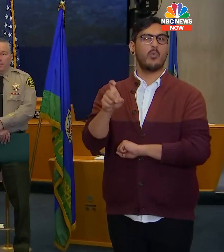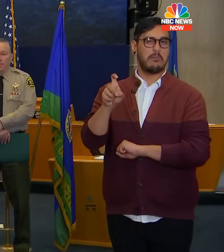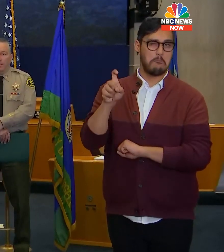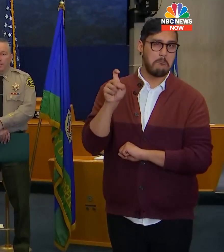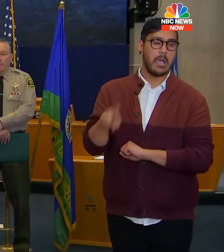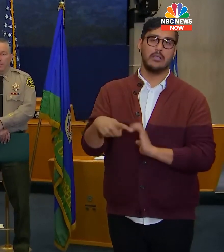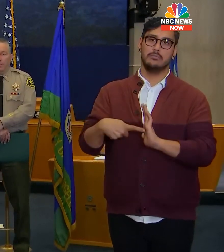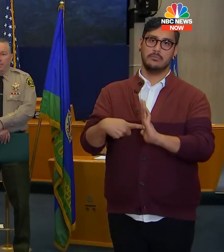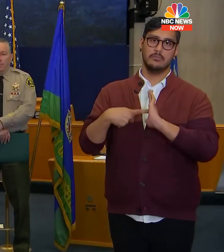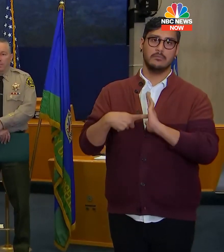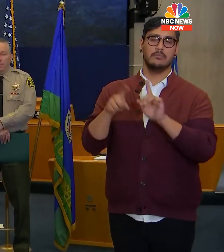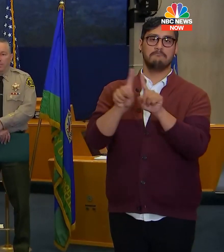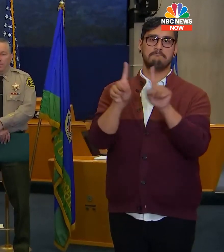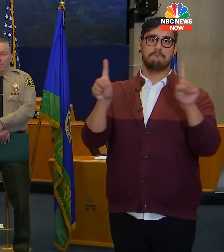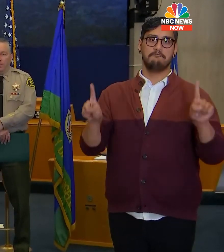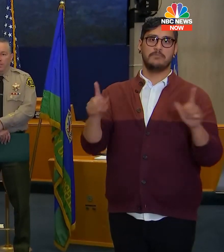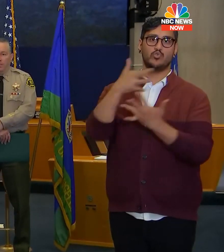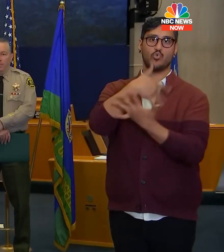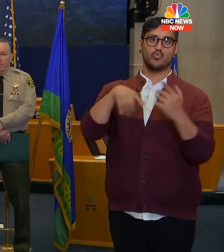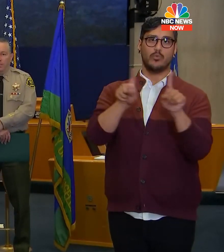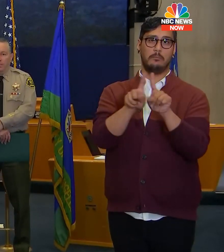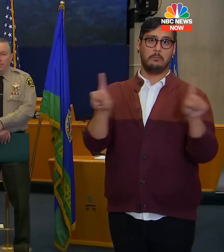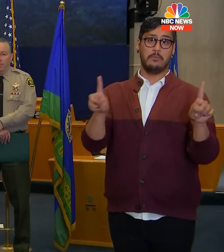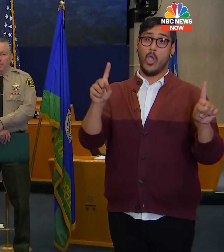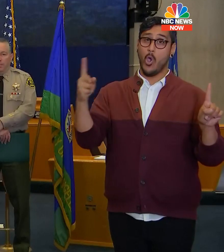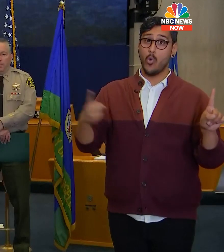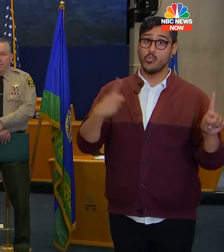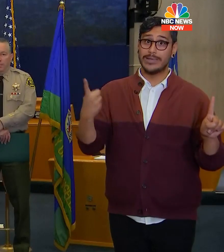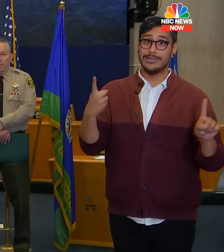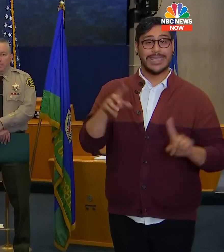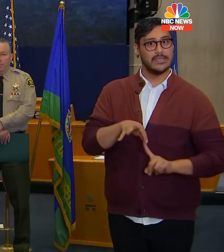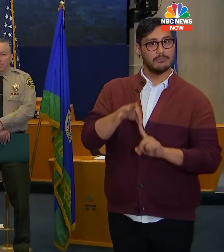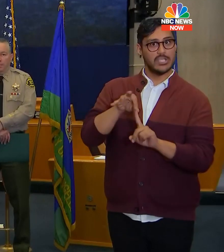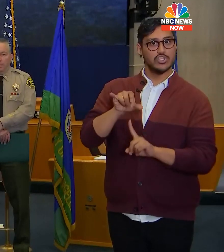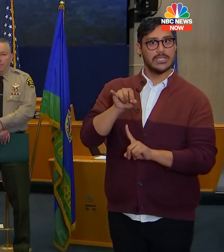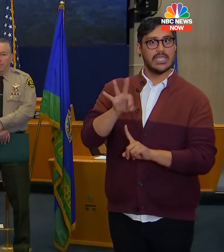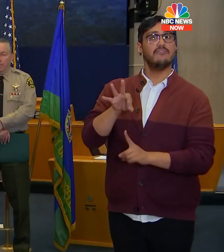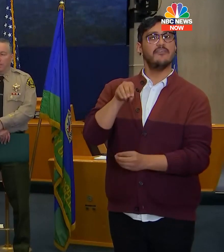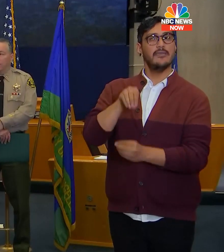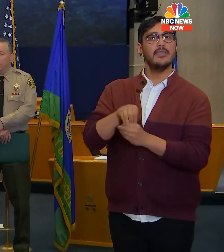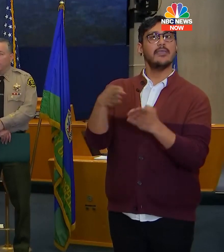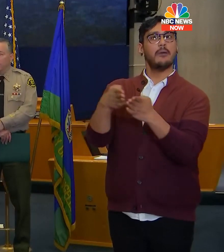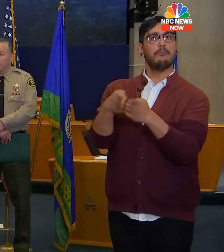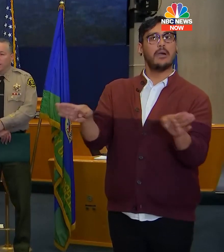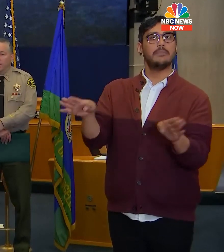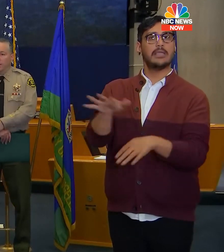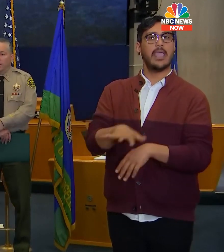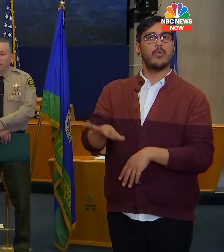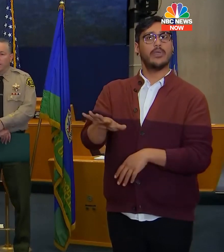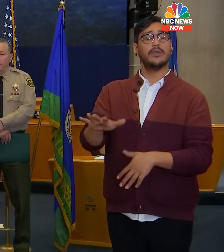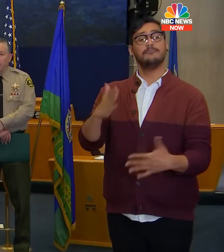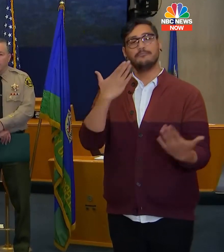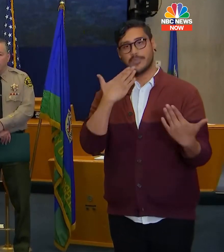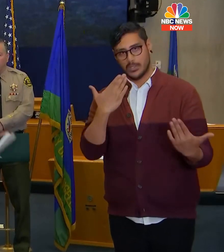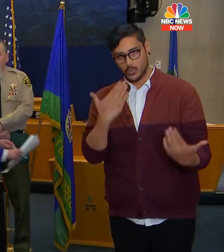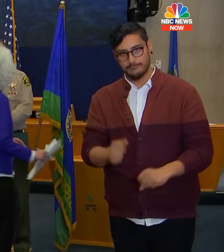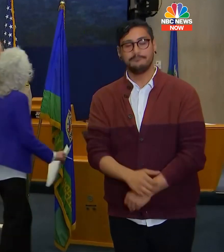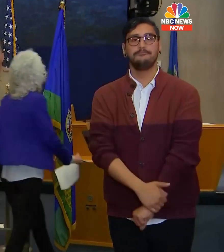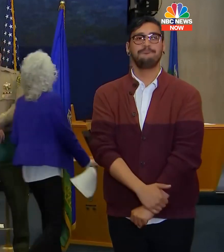distanciamiento social todo el tiempo, especialmente cuando estamos en espacios públicos. Muchas gracias.